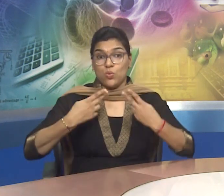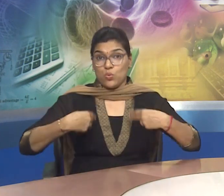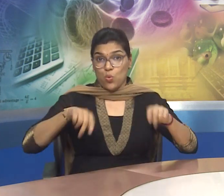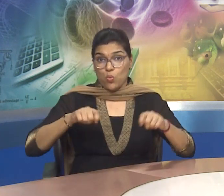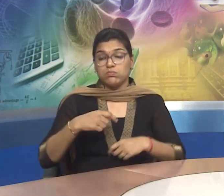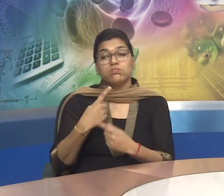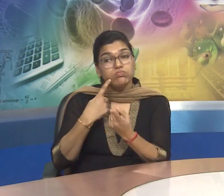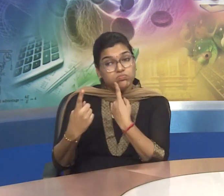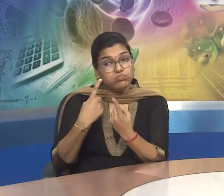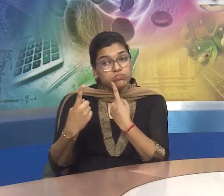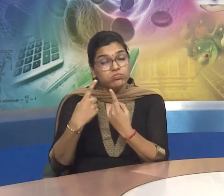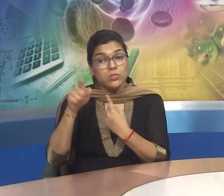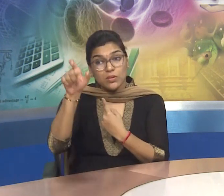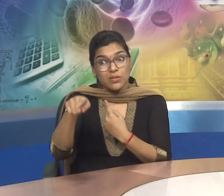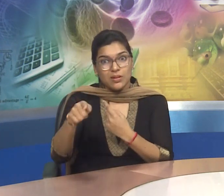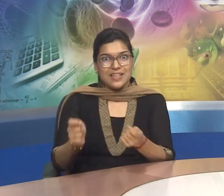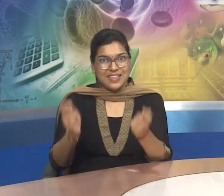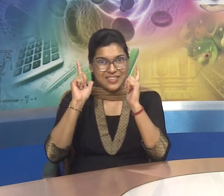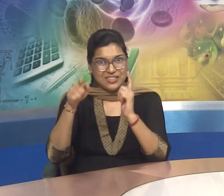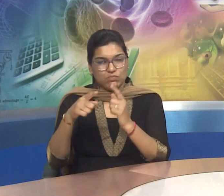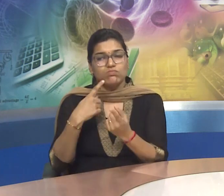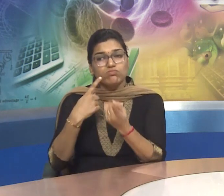So that means equal protection of laws.